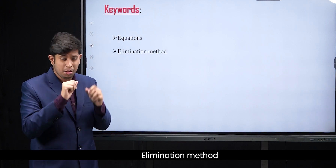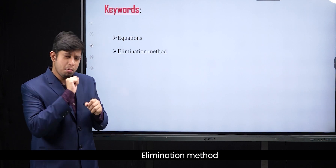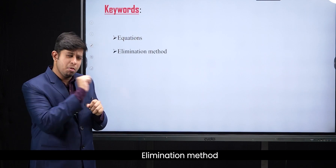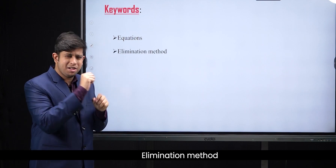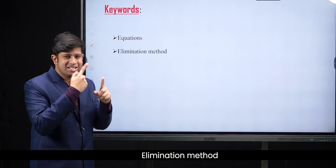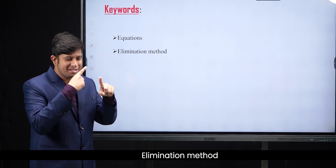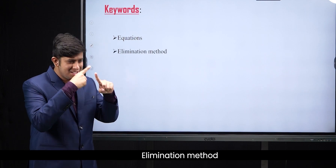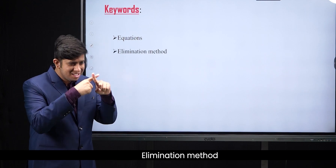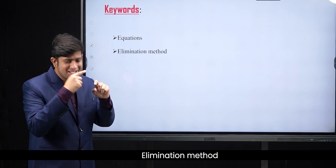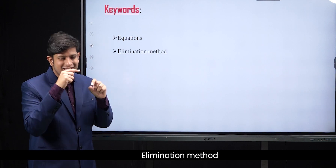elimination method,